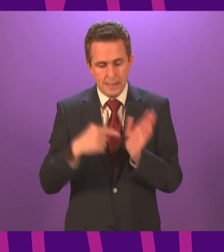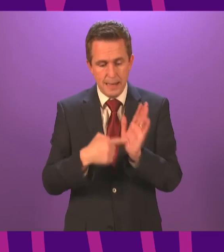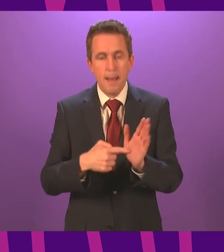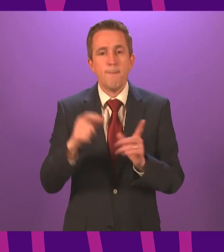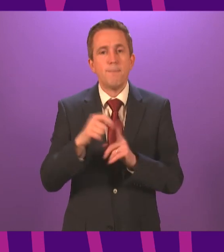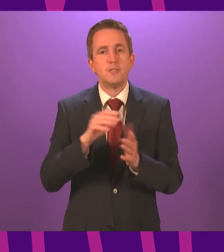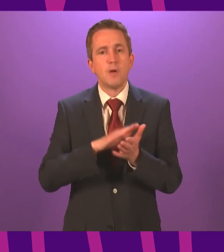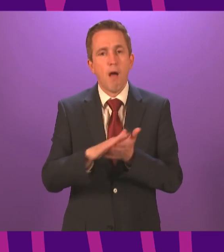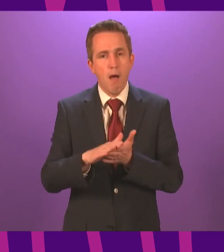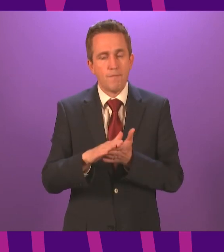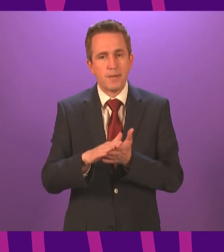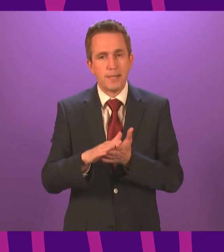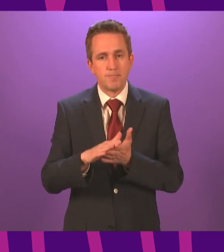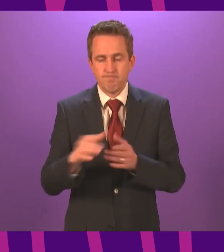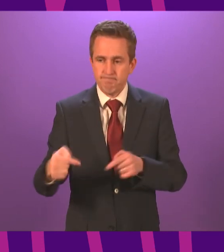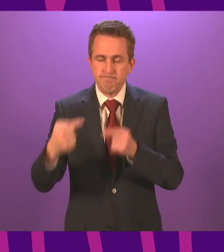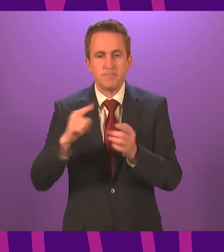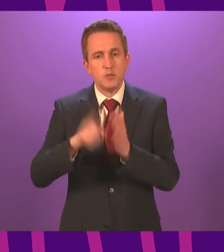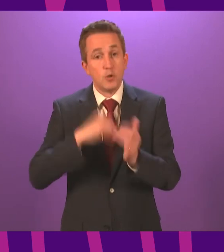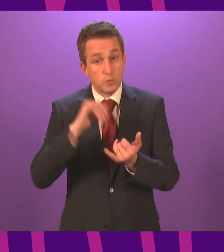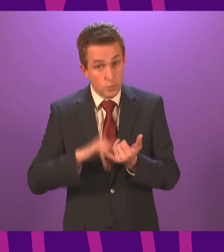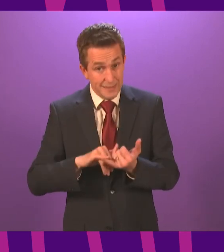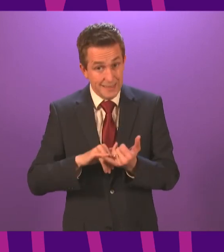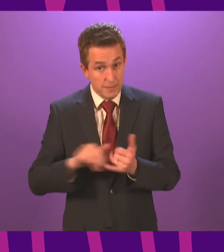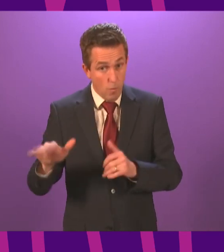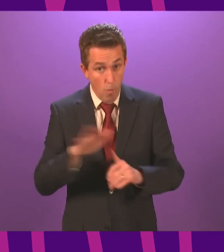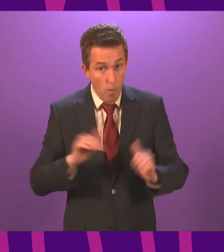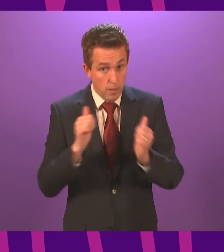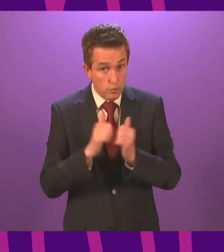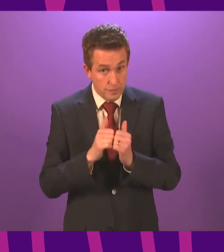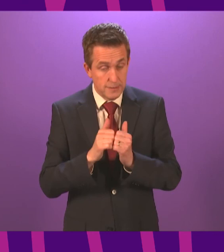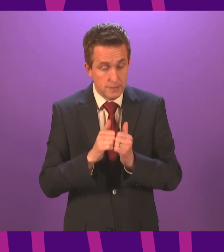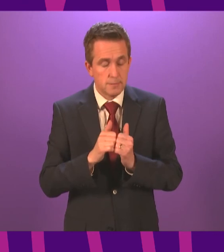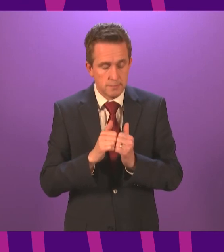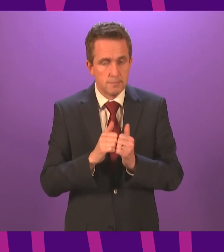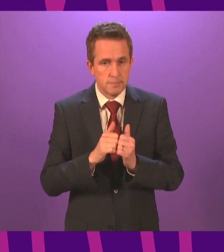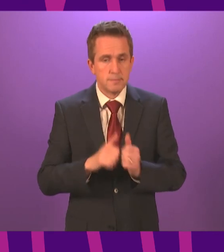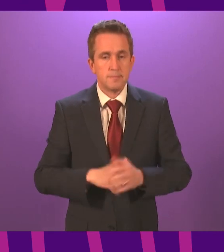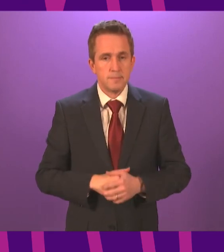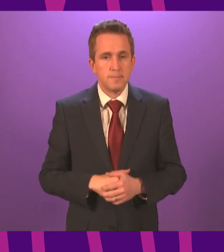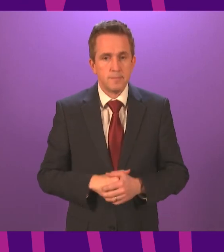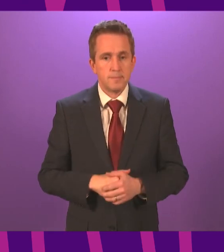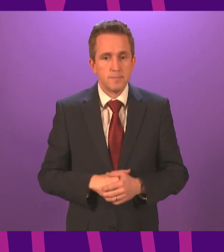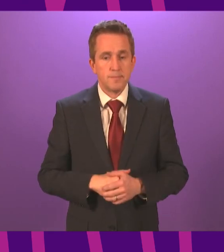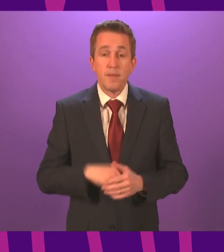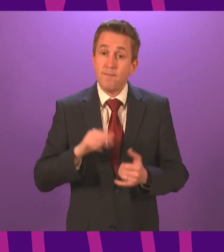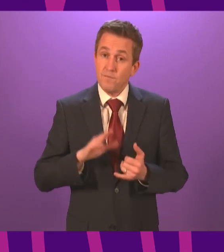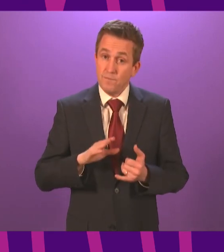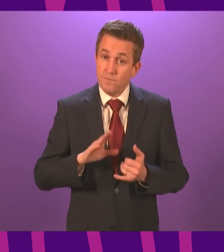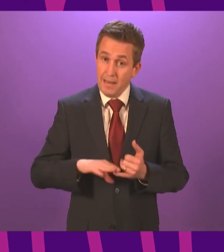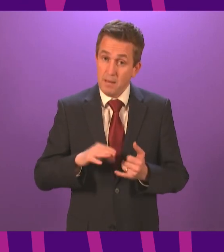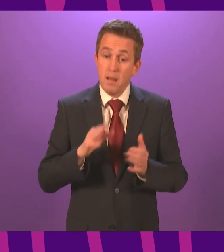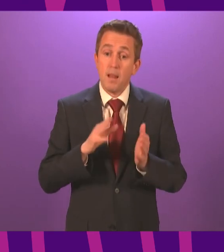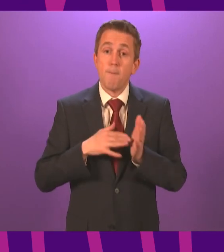seeks to amend the motion in the name of John Swinney, be agreed. Are we all agreed? Yes. We are agreed. And the final question is that